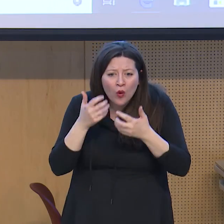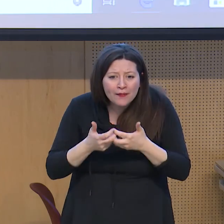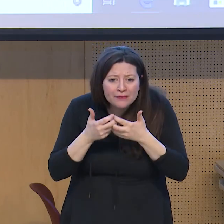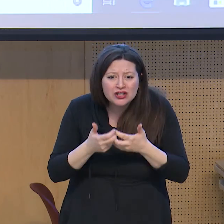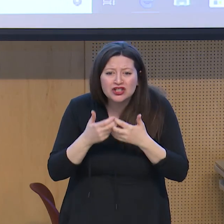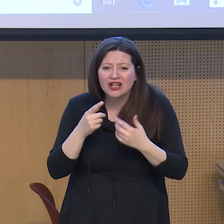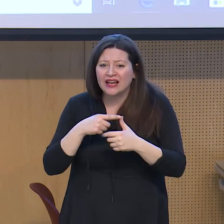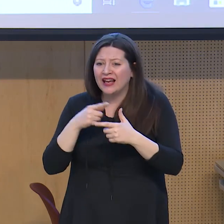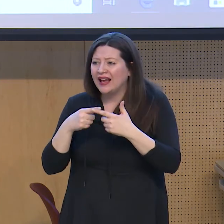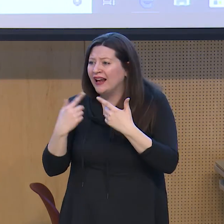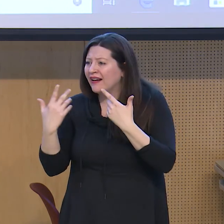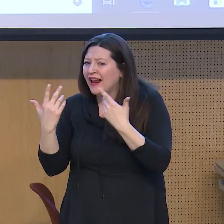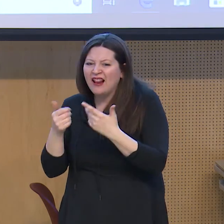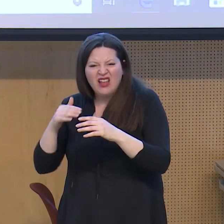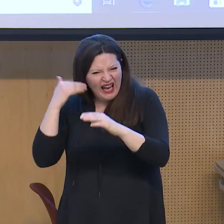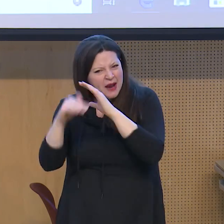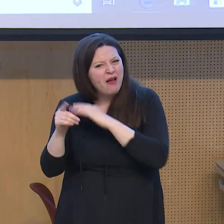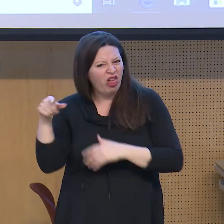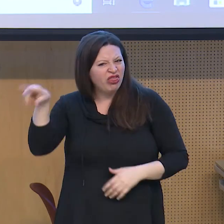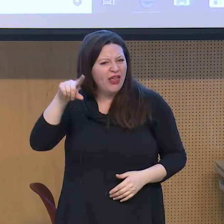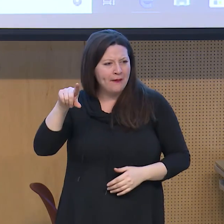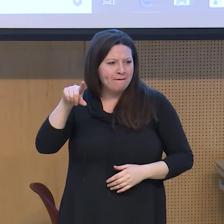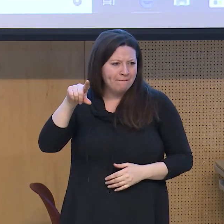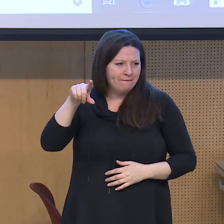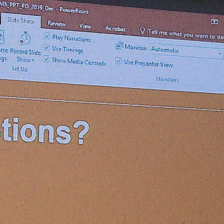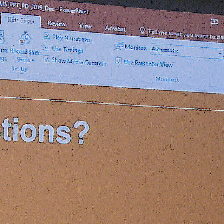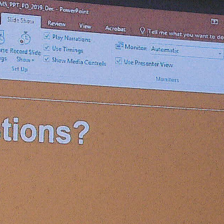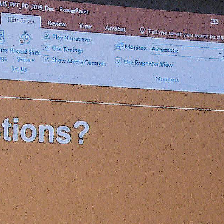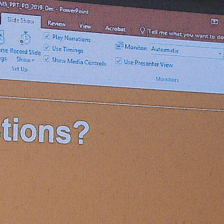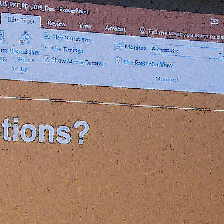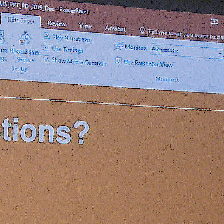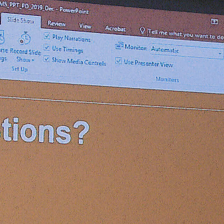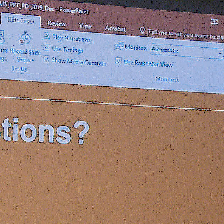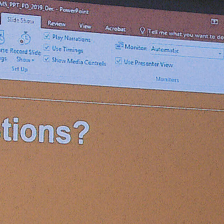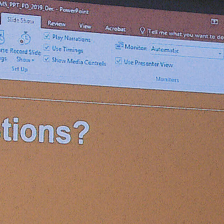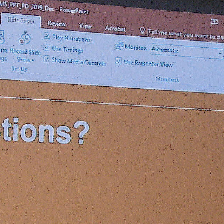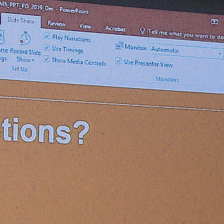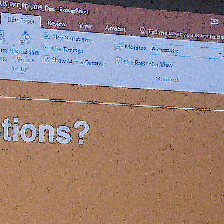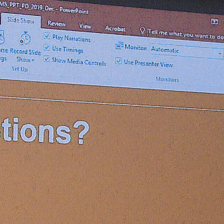like the popcorn machine or anything, email them.